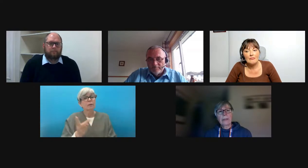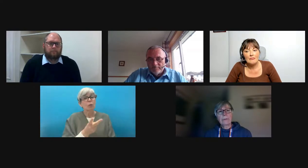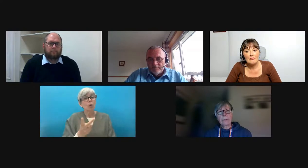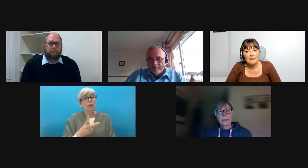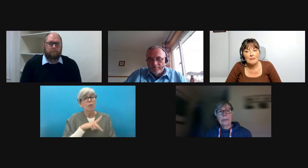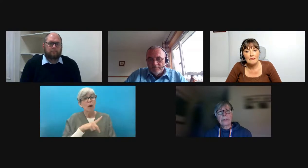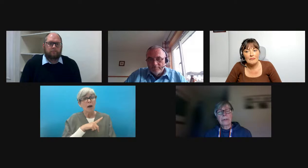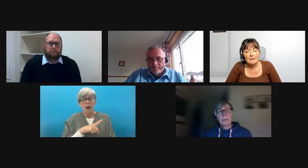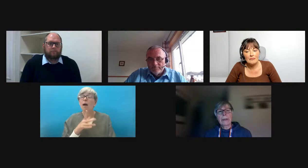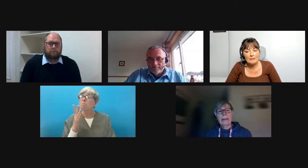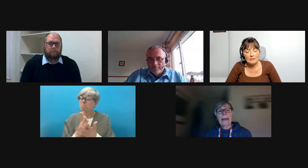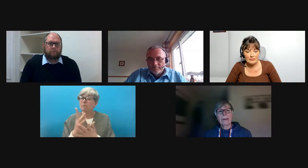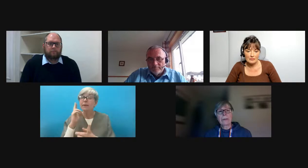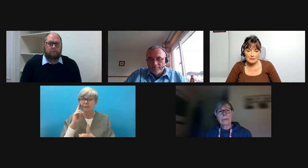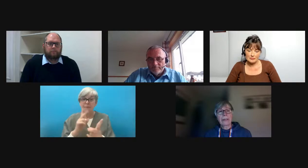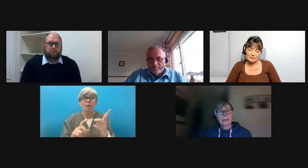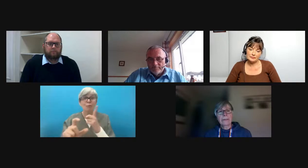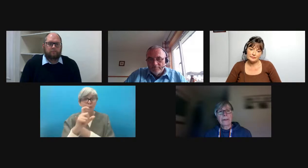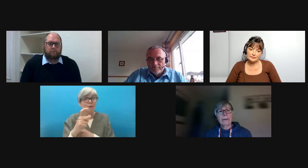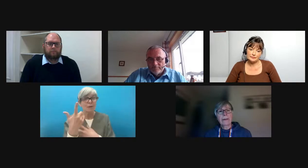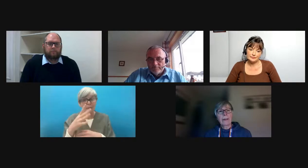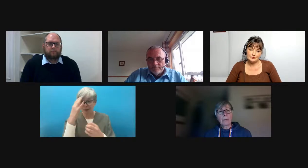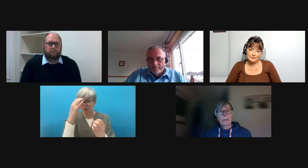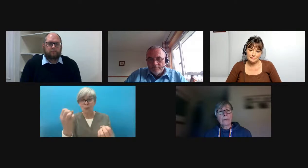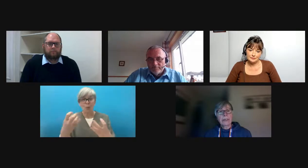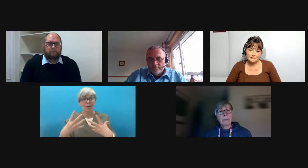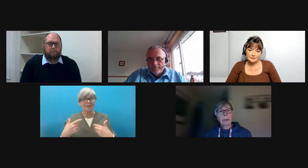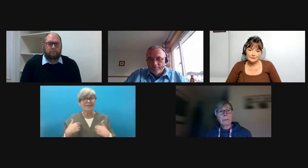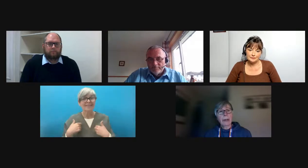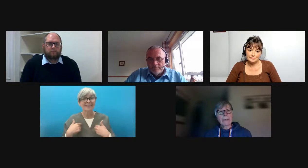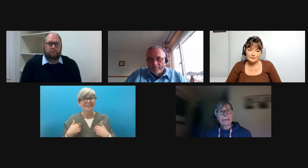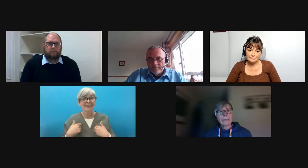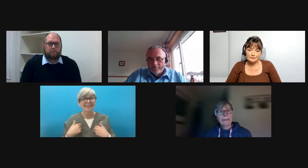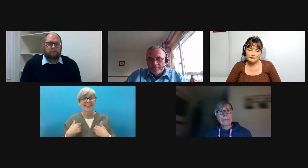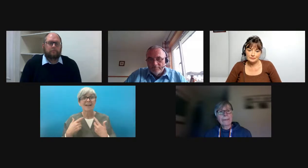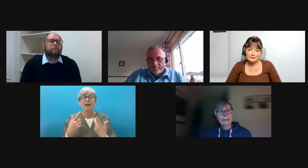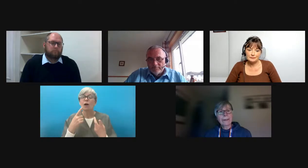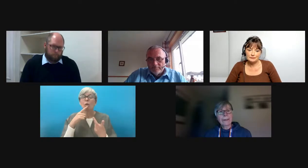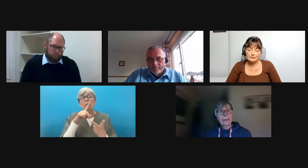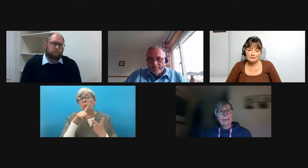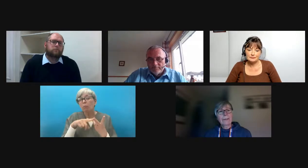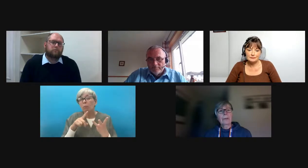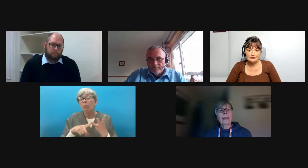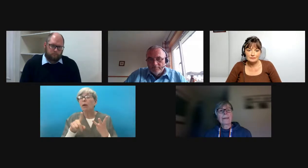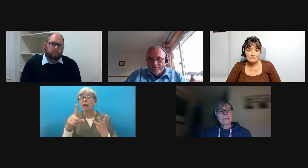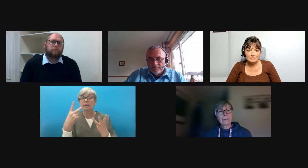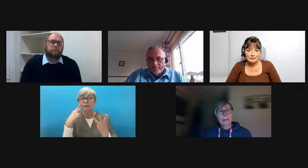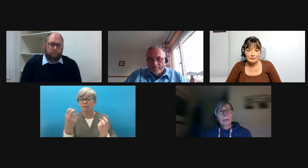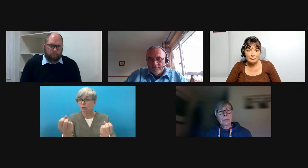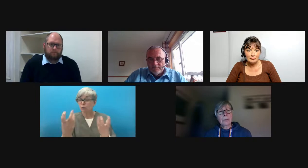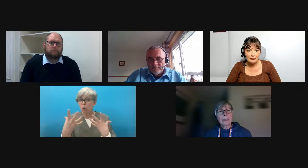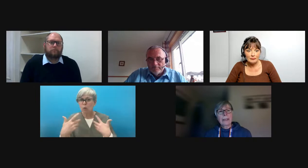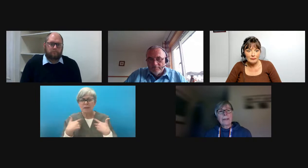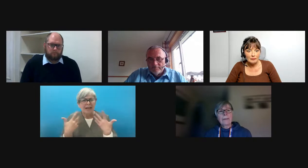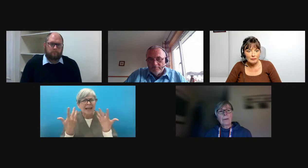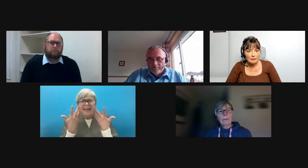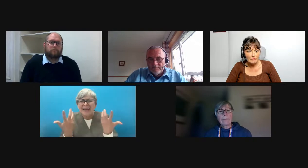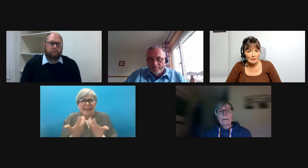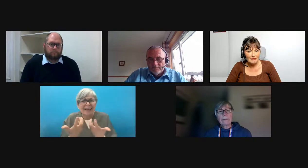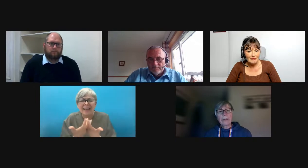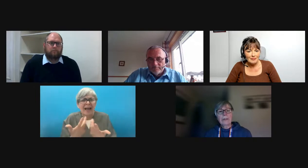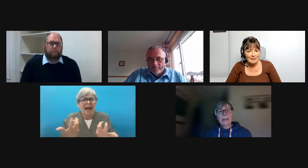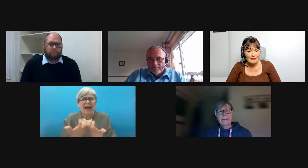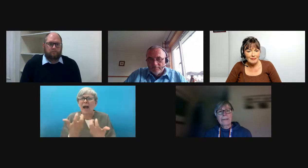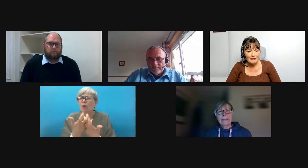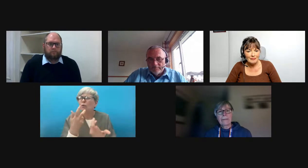for information about how to register with a GP practice. So that's available. So